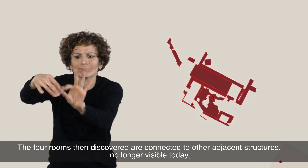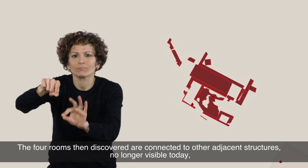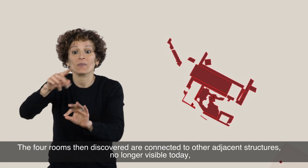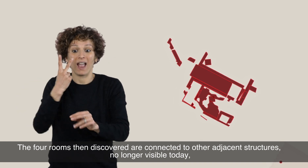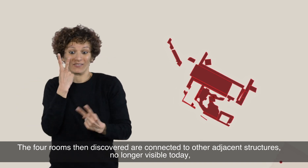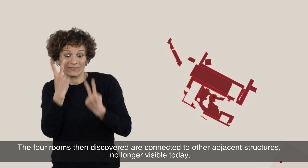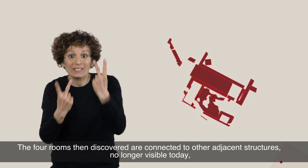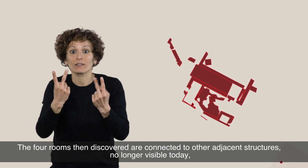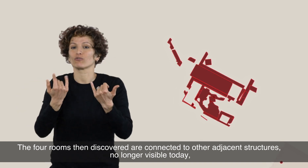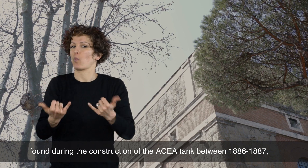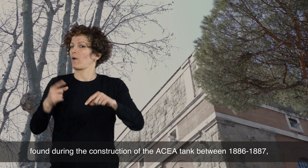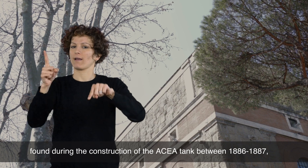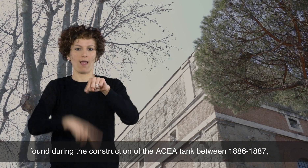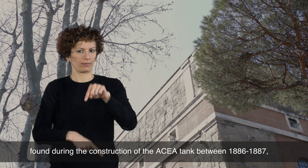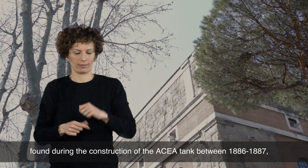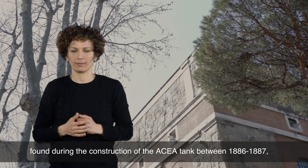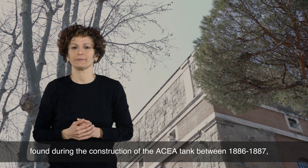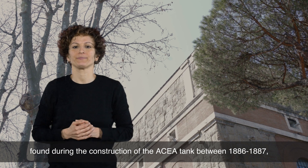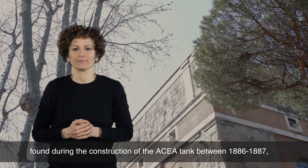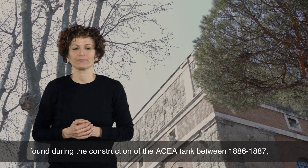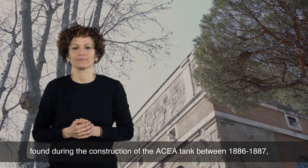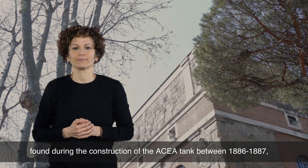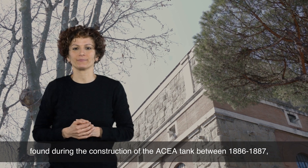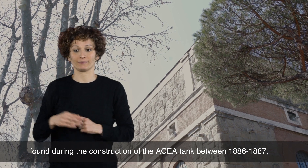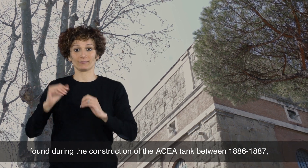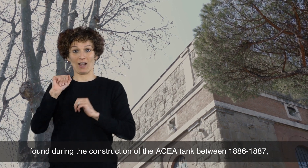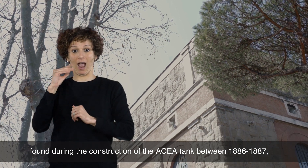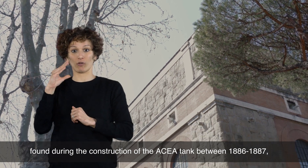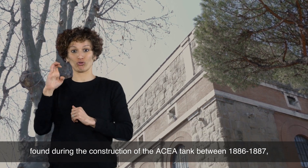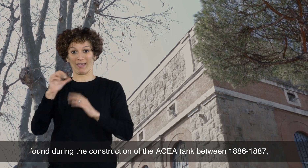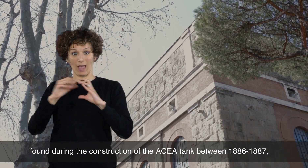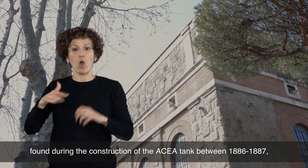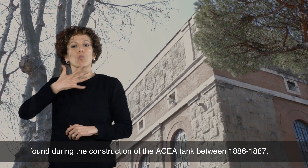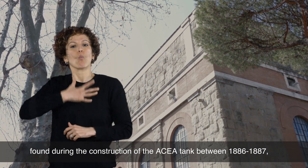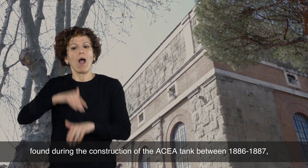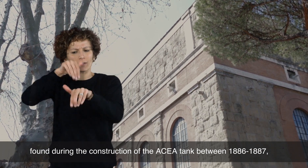today, found during the constructions of the Acea tank between